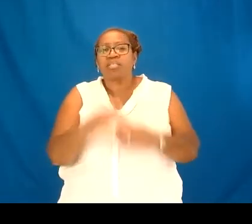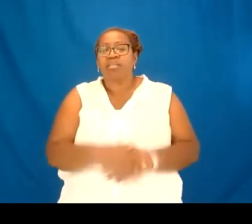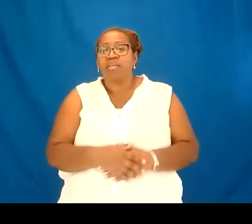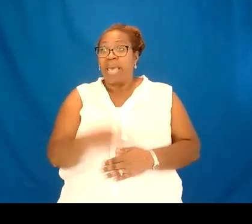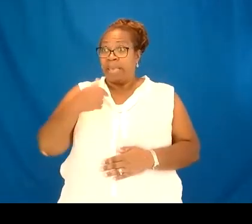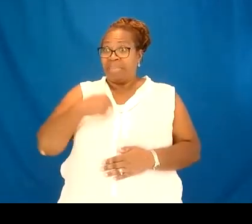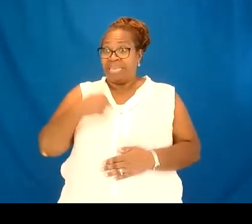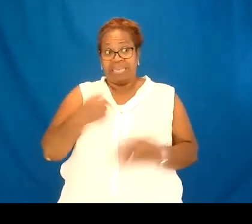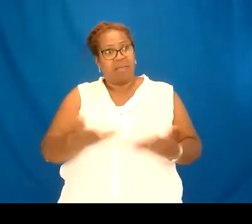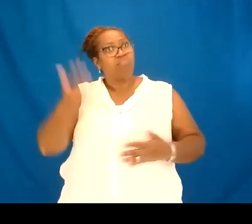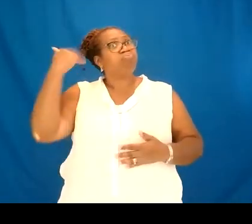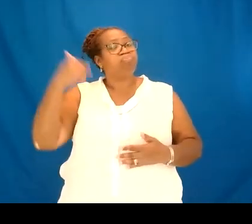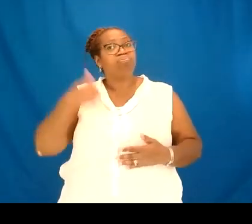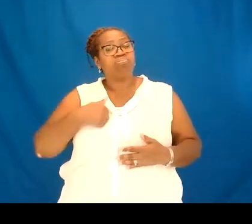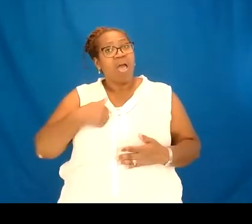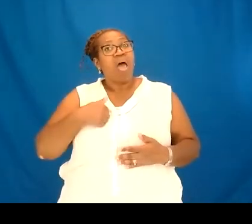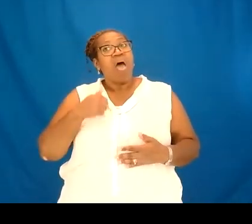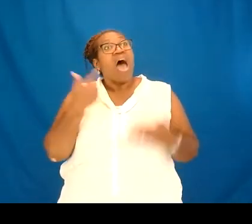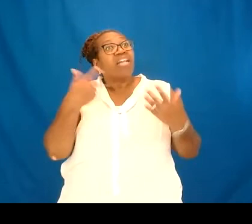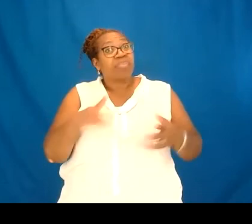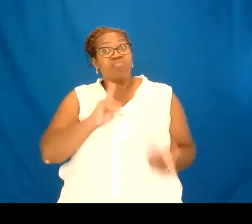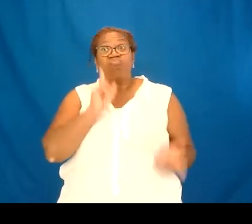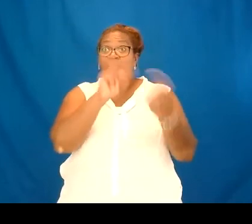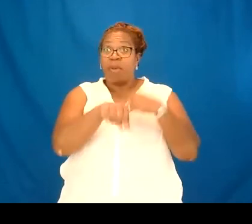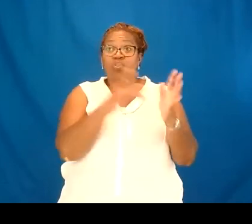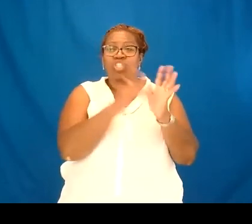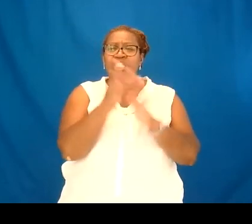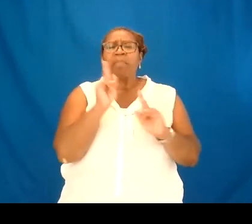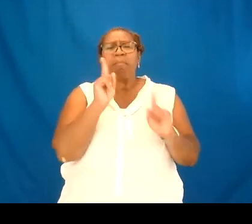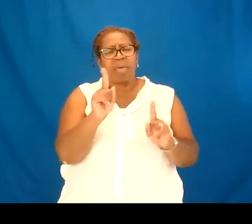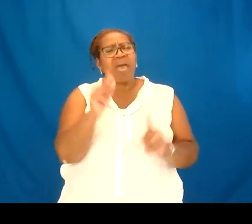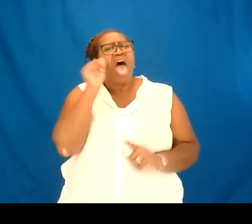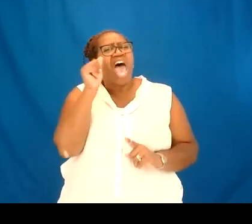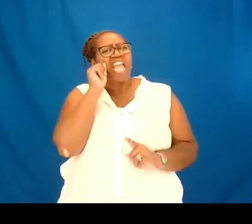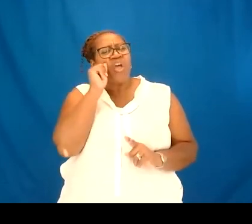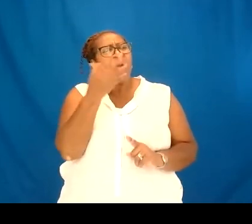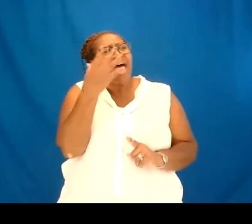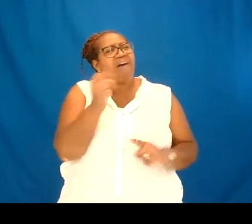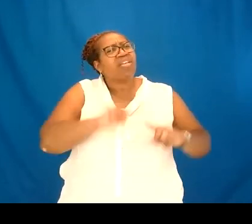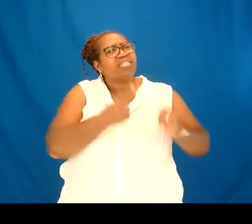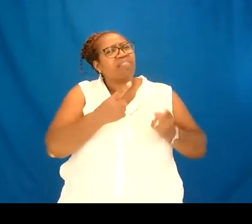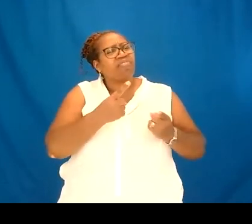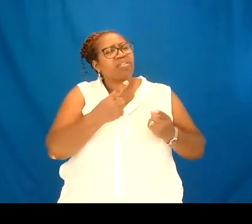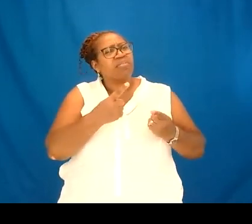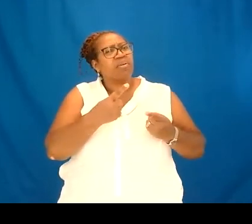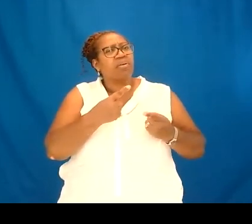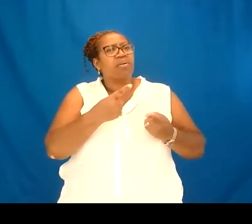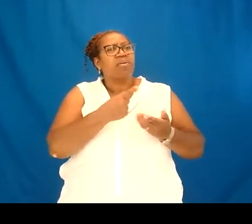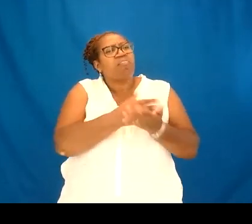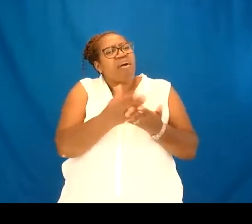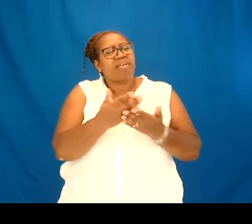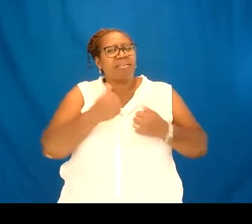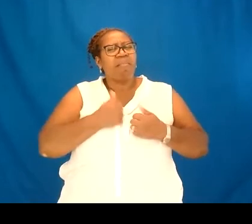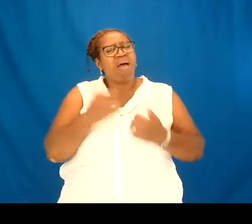to Jesus, there were still many areas of my life that needed direction from him. When I first came to